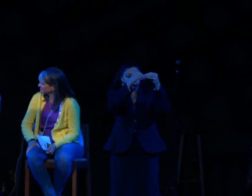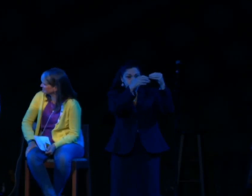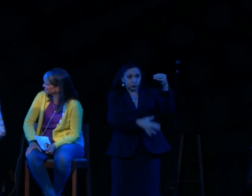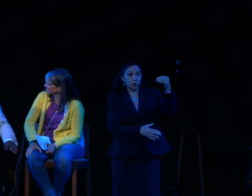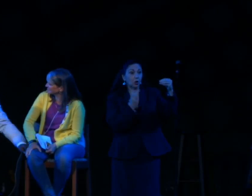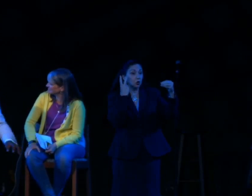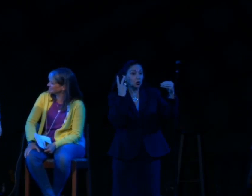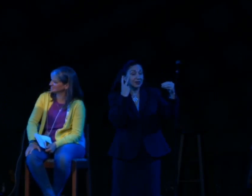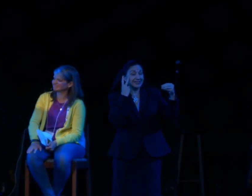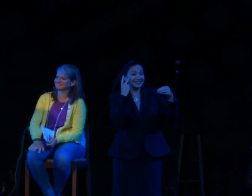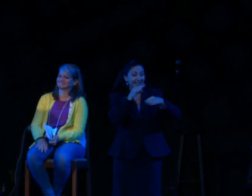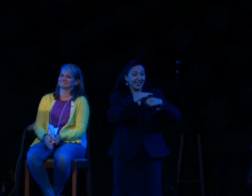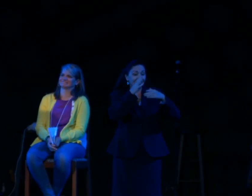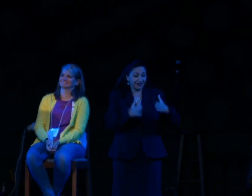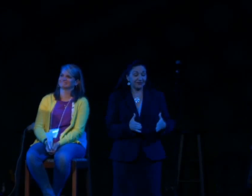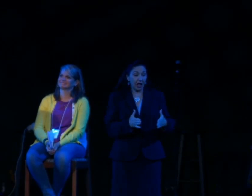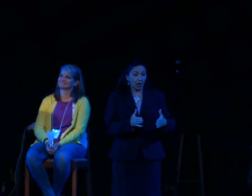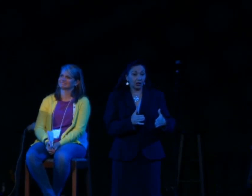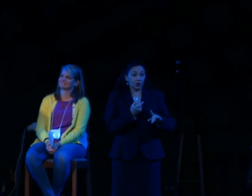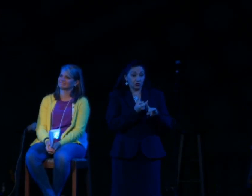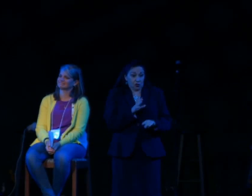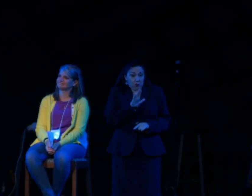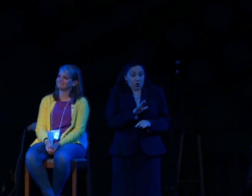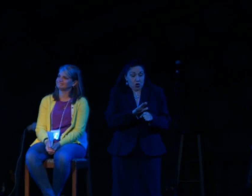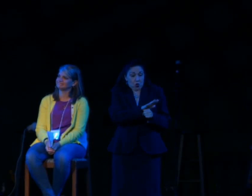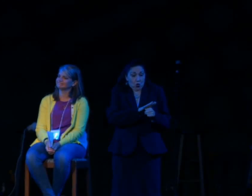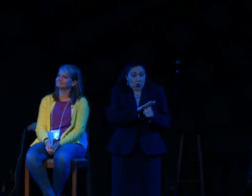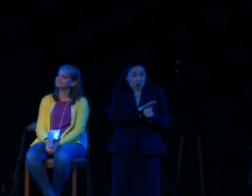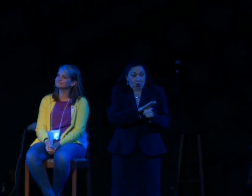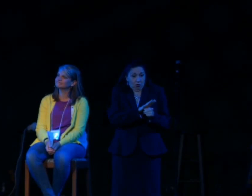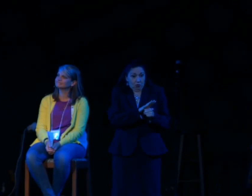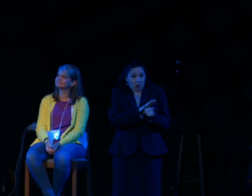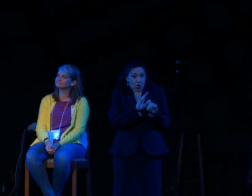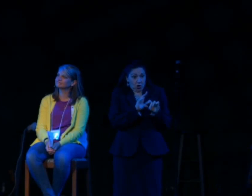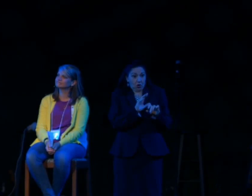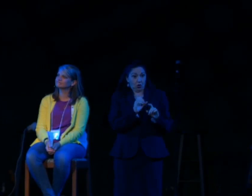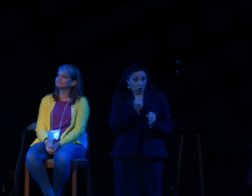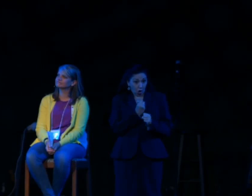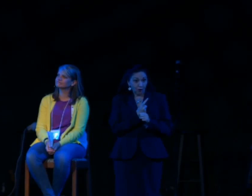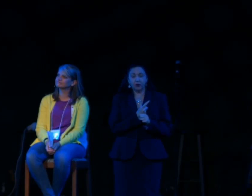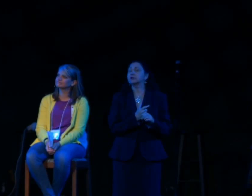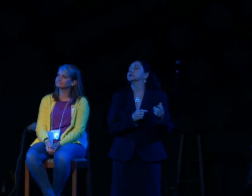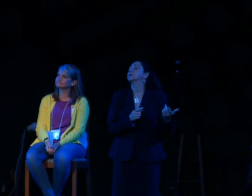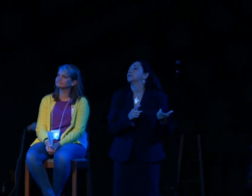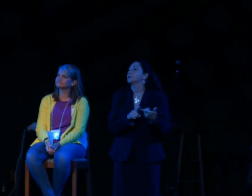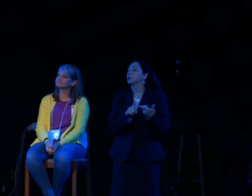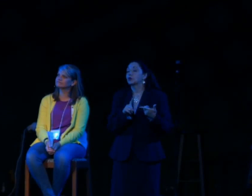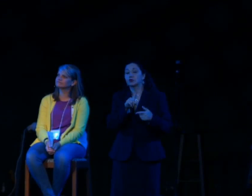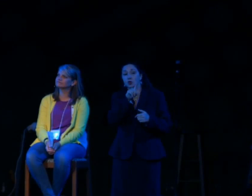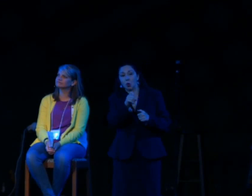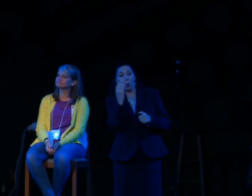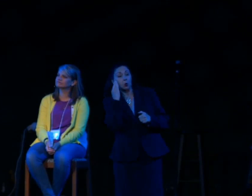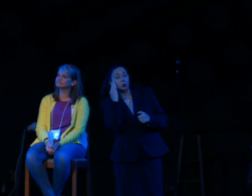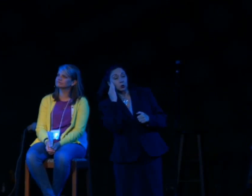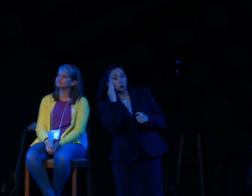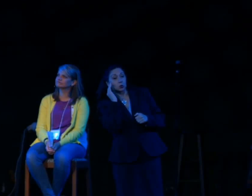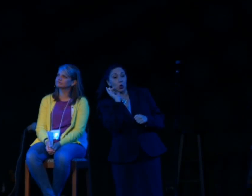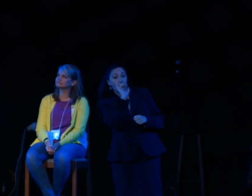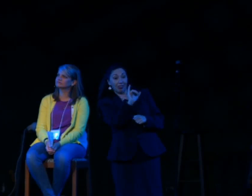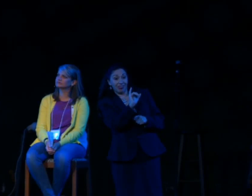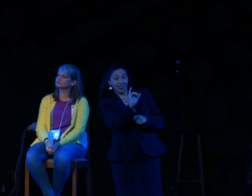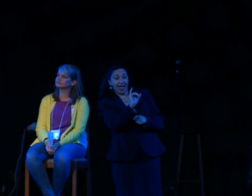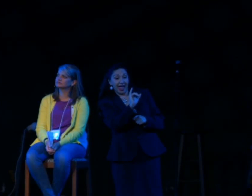conference delegates from your conference. The first question we ask is, do you know where this